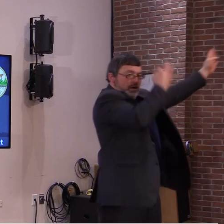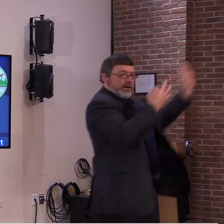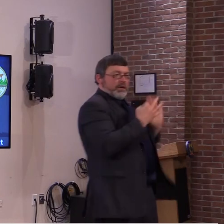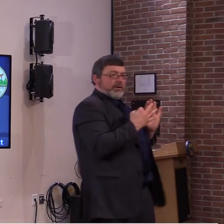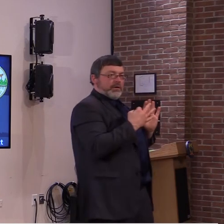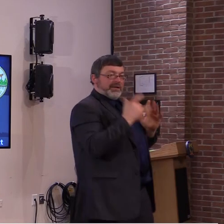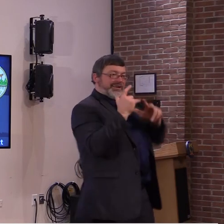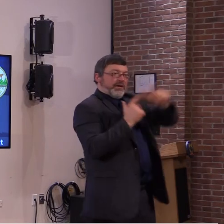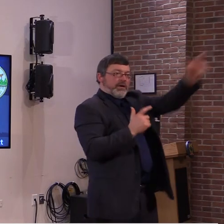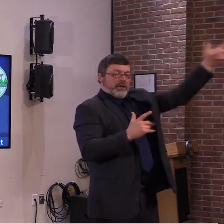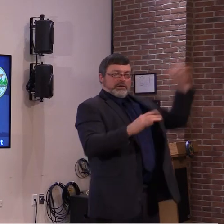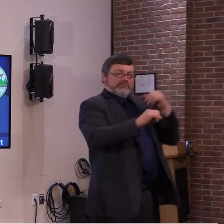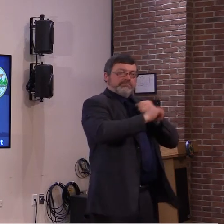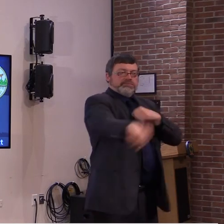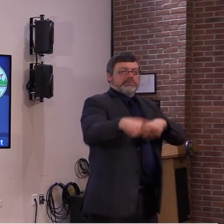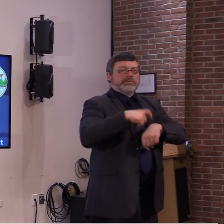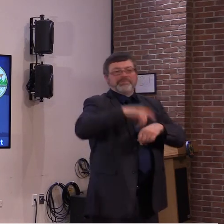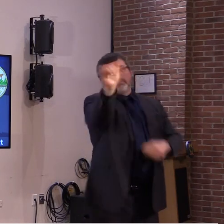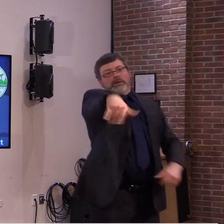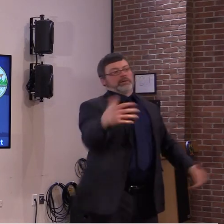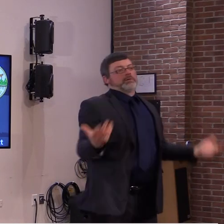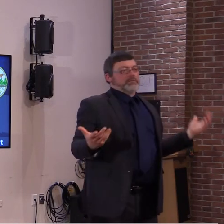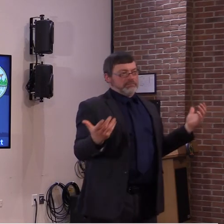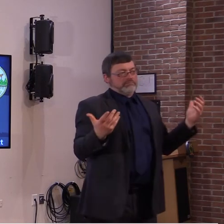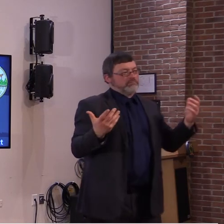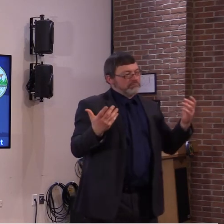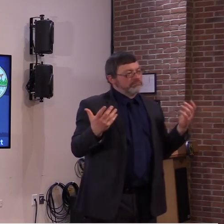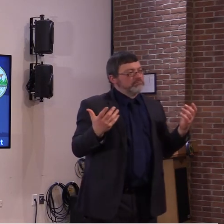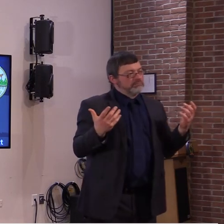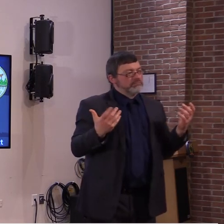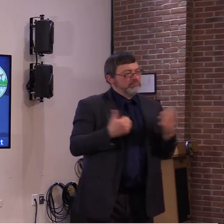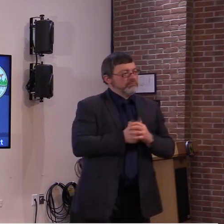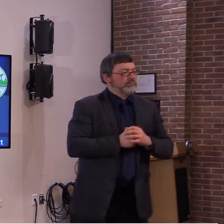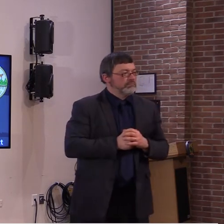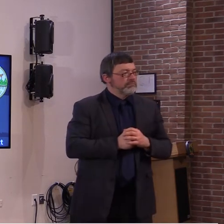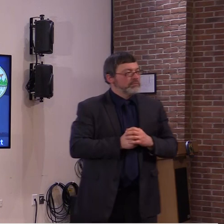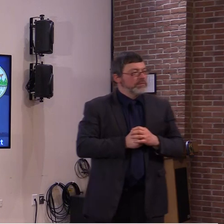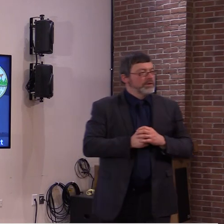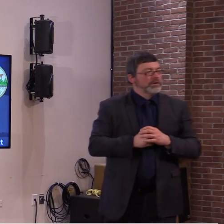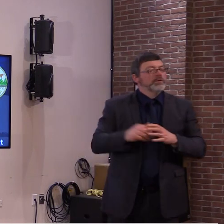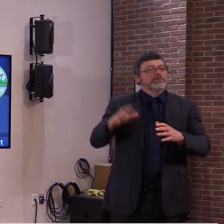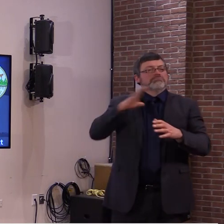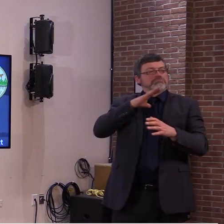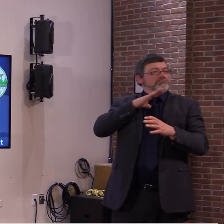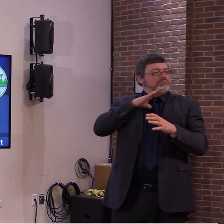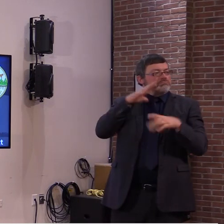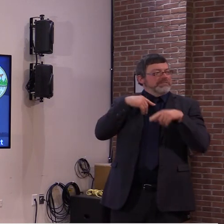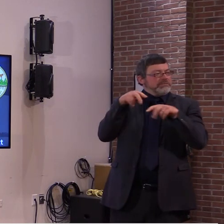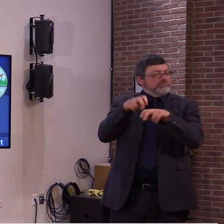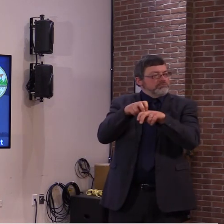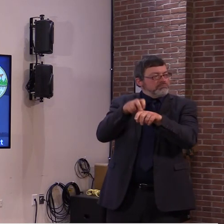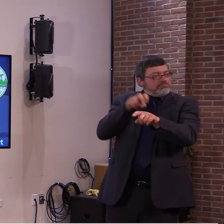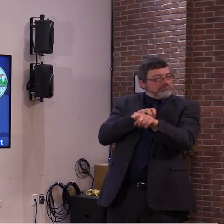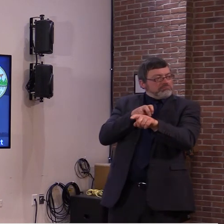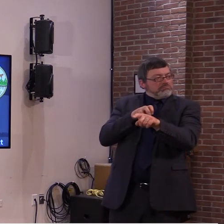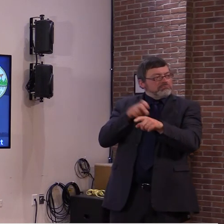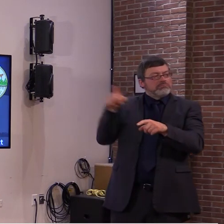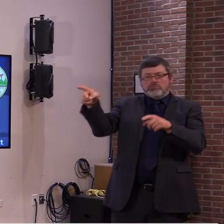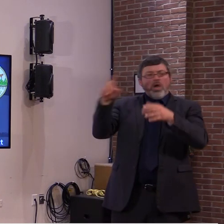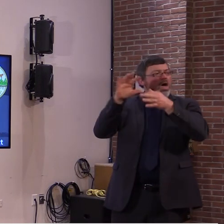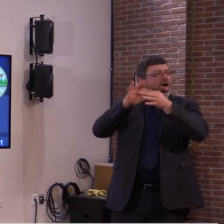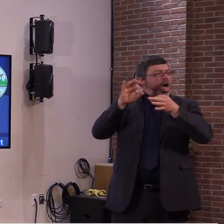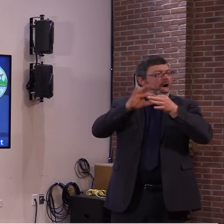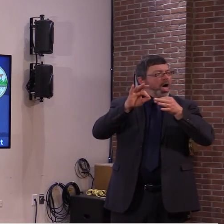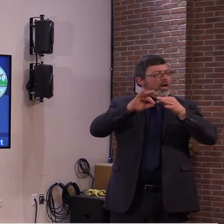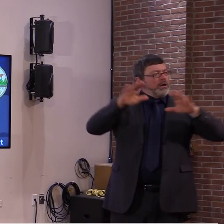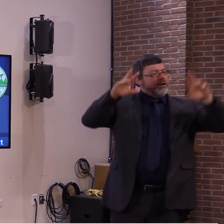I was coming back to a quote that I heard several of you say during the fall, which was that Vermont would be ready for the vaccine before the vaccine was ready for us. And